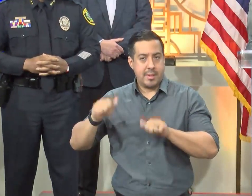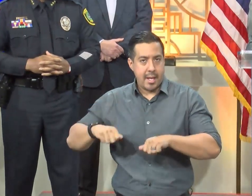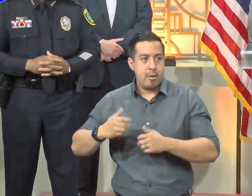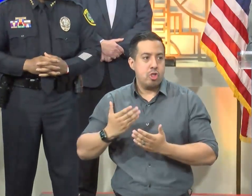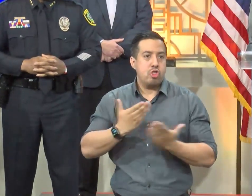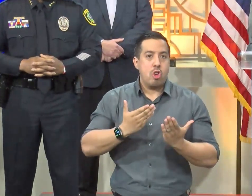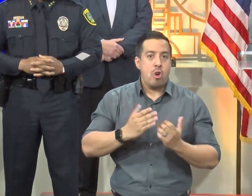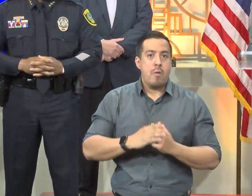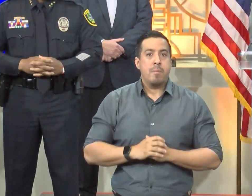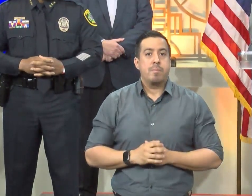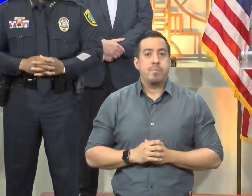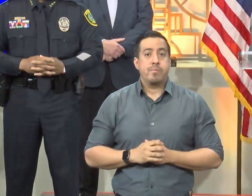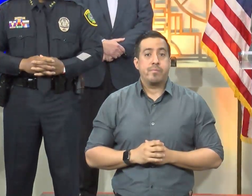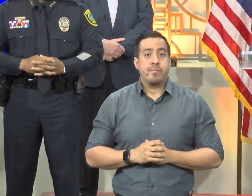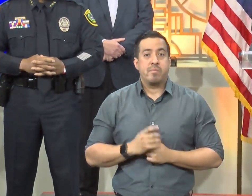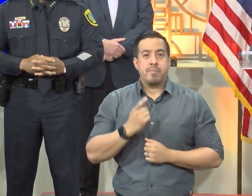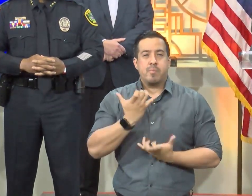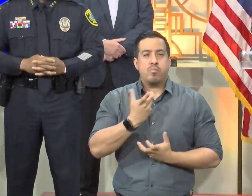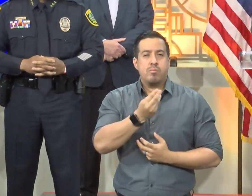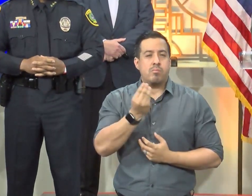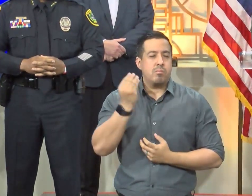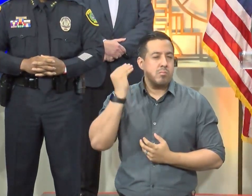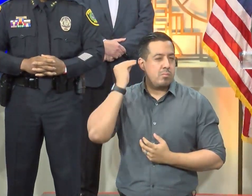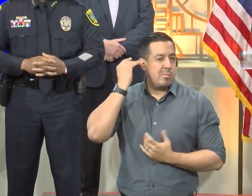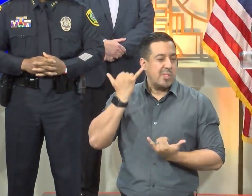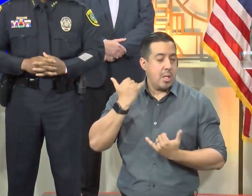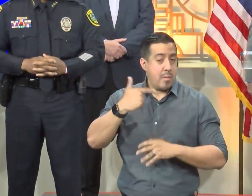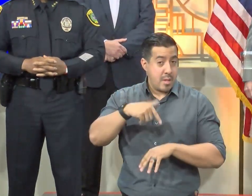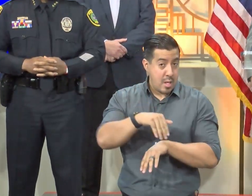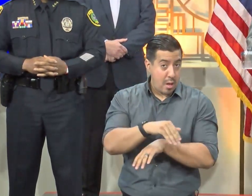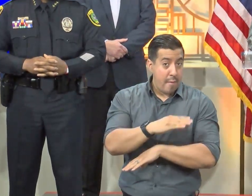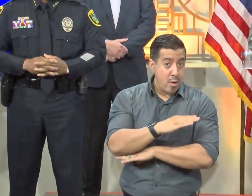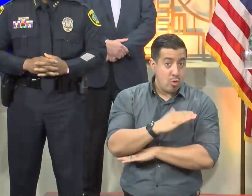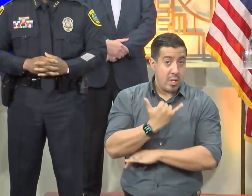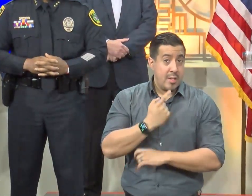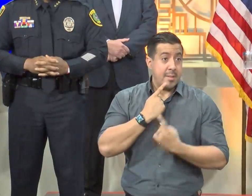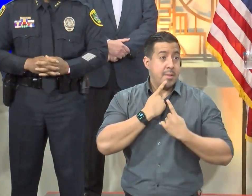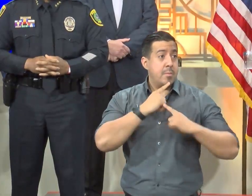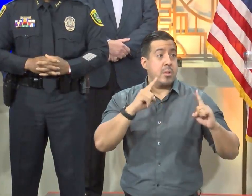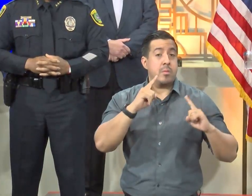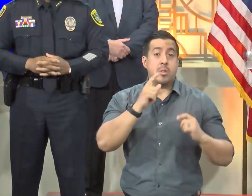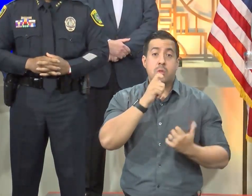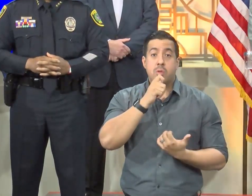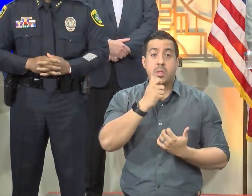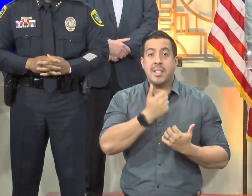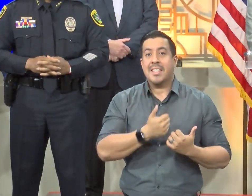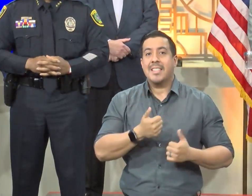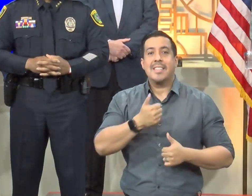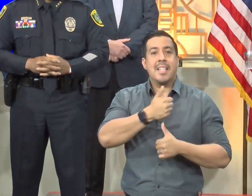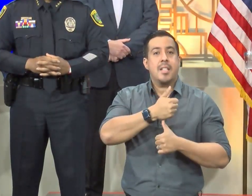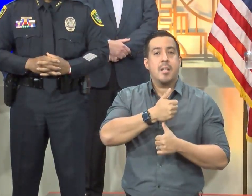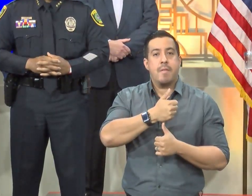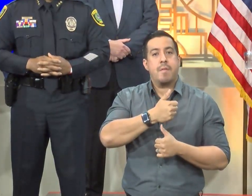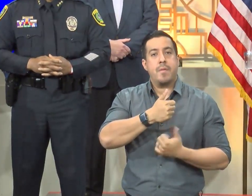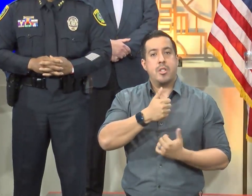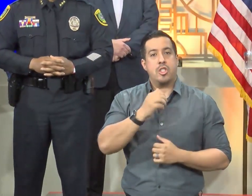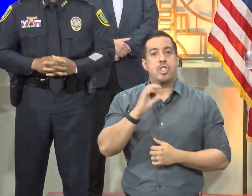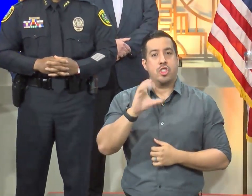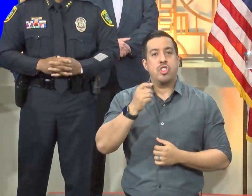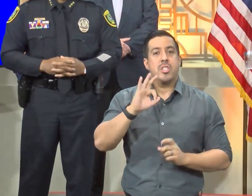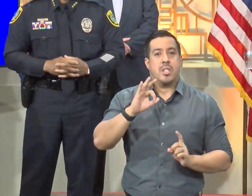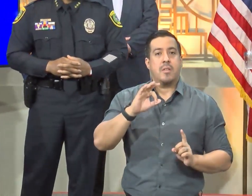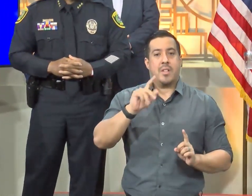in mind, this afternoon, I am announcing the appointment of Executive Assistant Chief Troy Fenner as